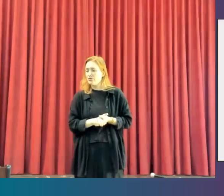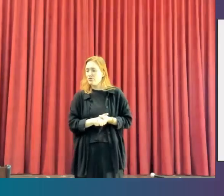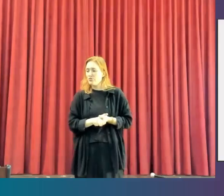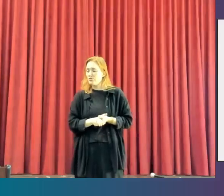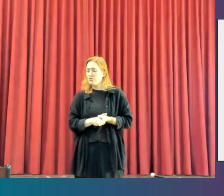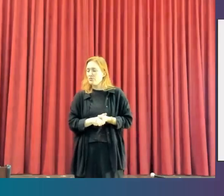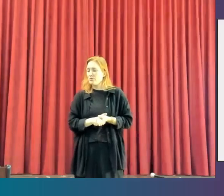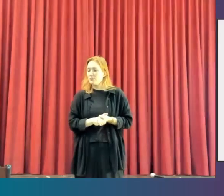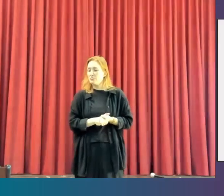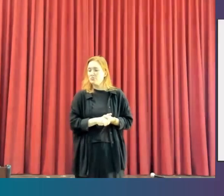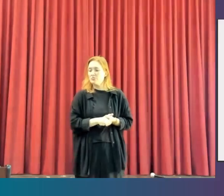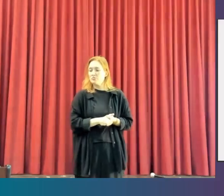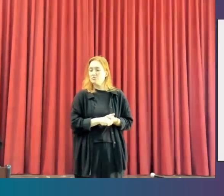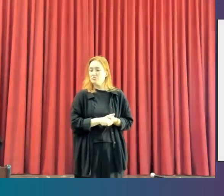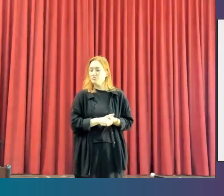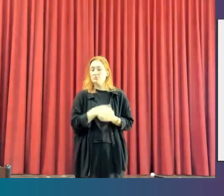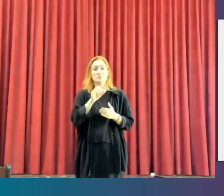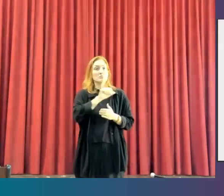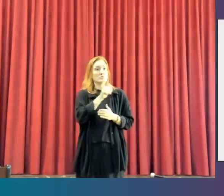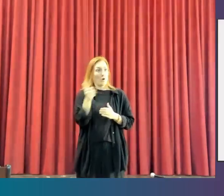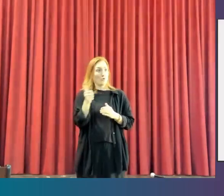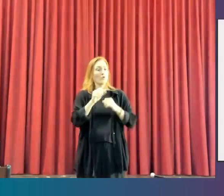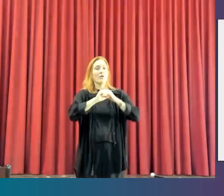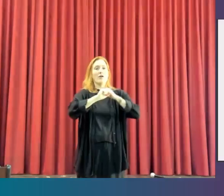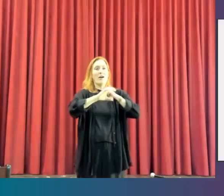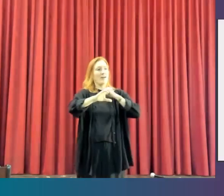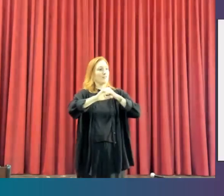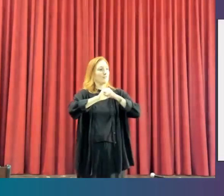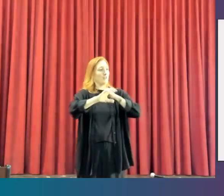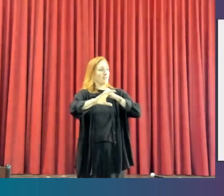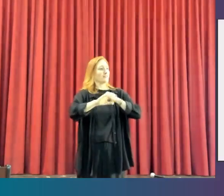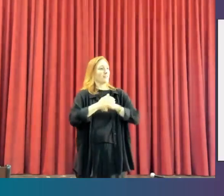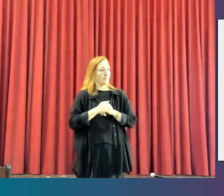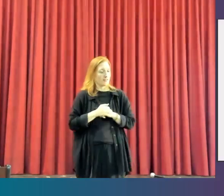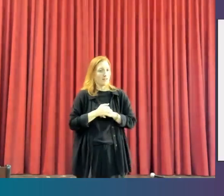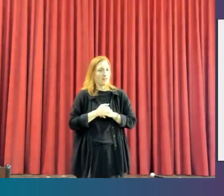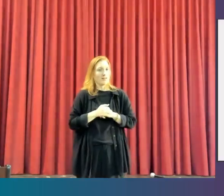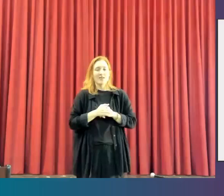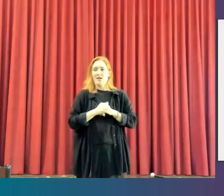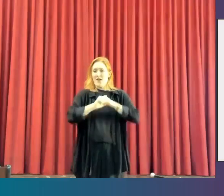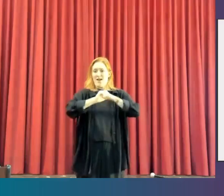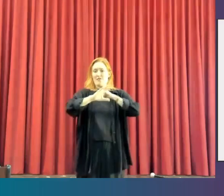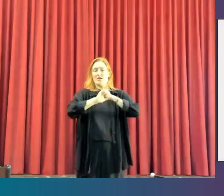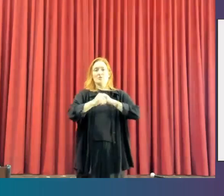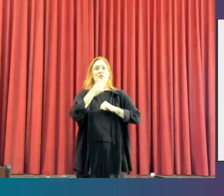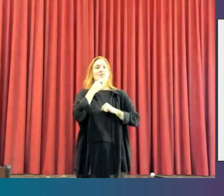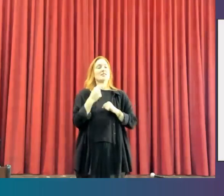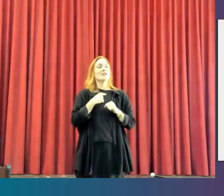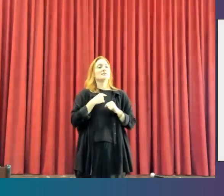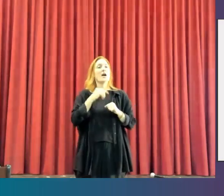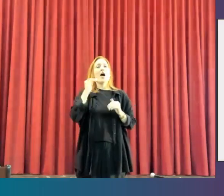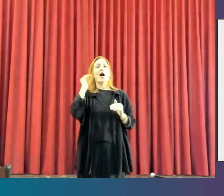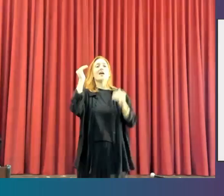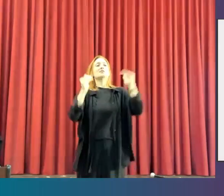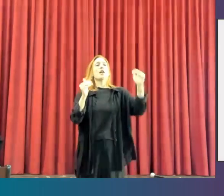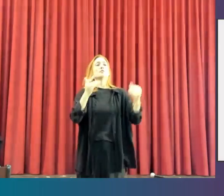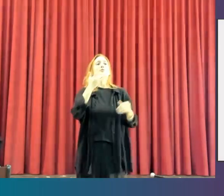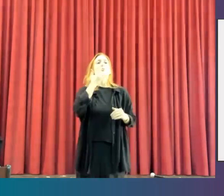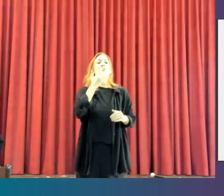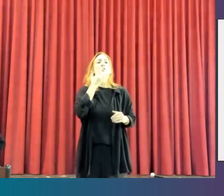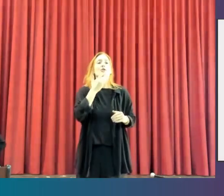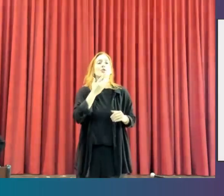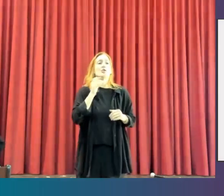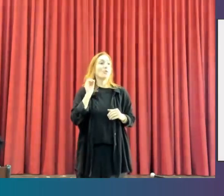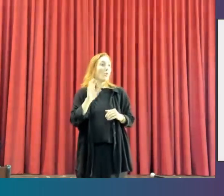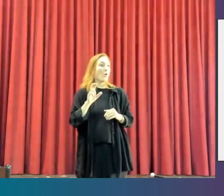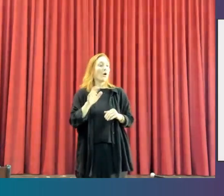It can also show up as advertising statements, ads that say no children or adults preferred. That would be an example